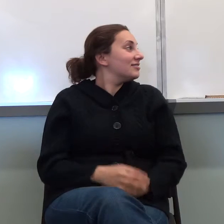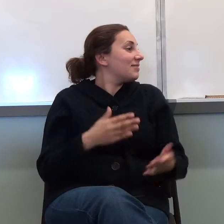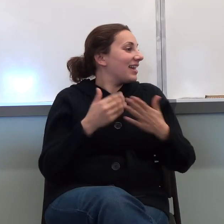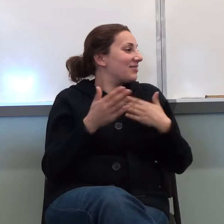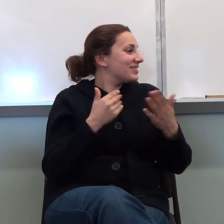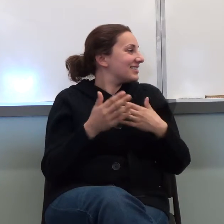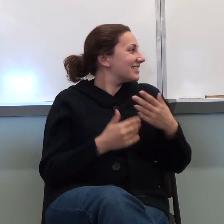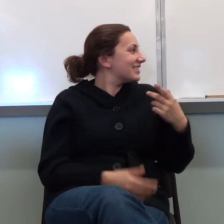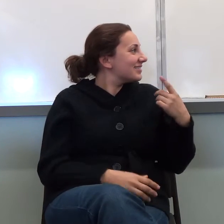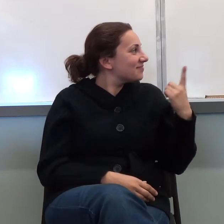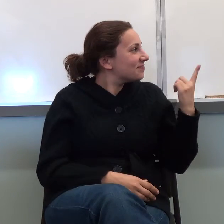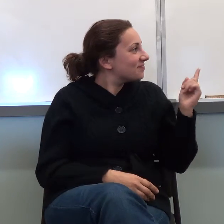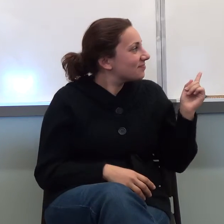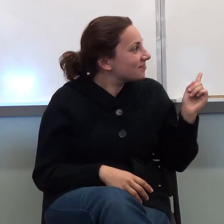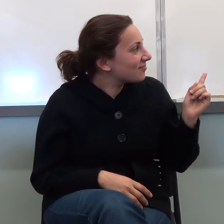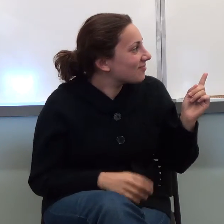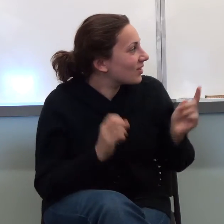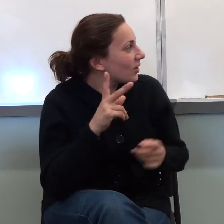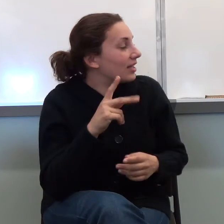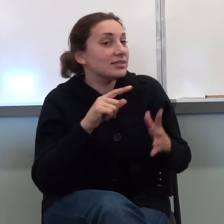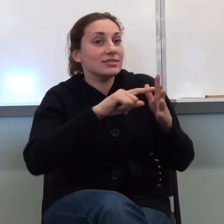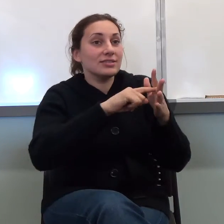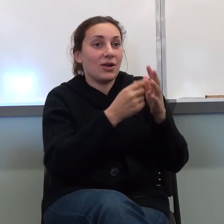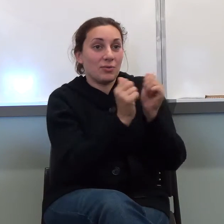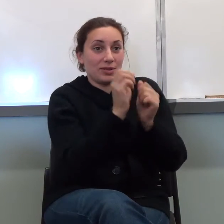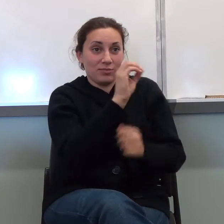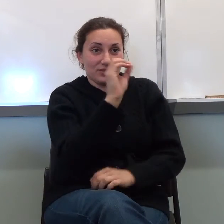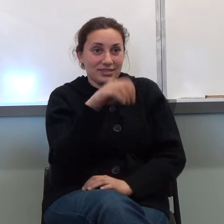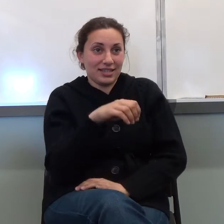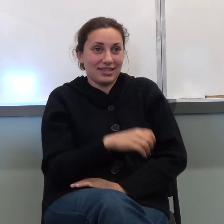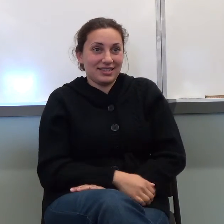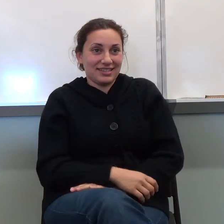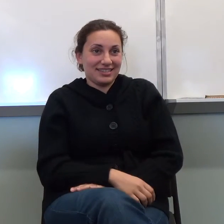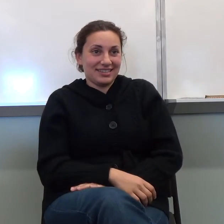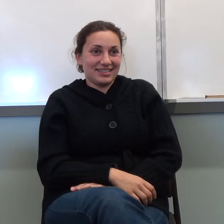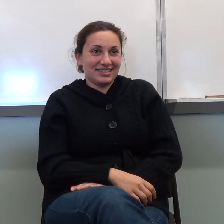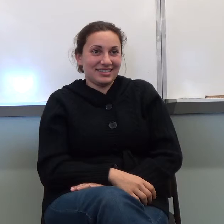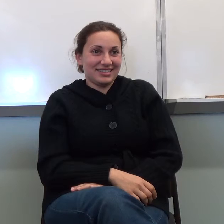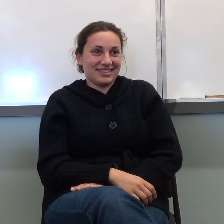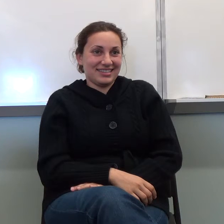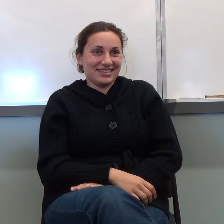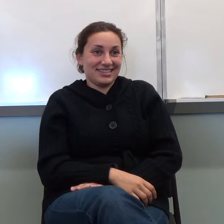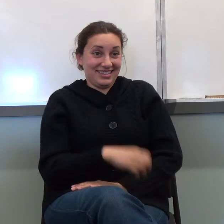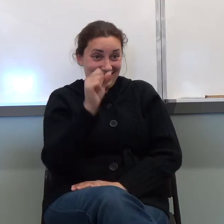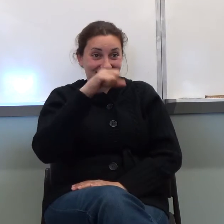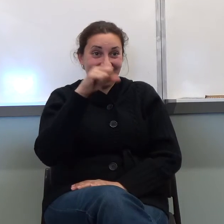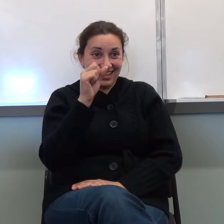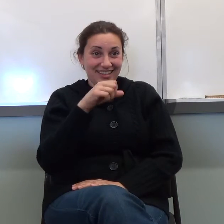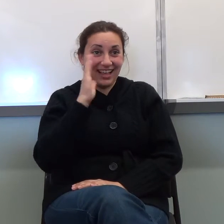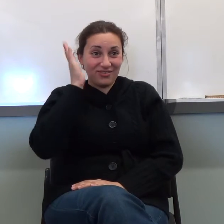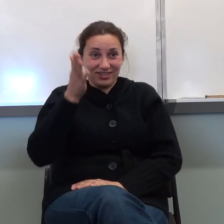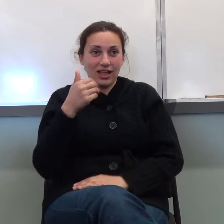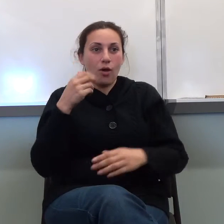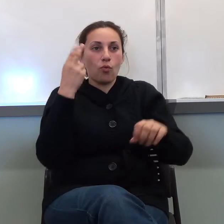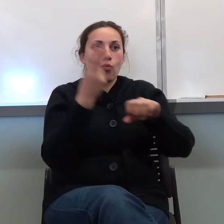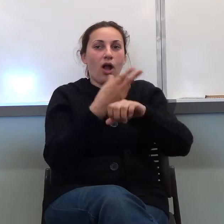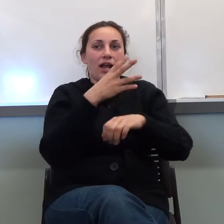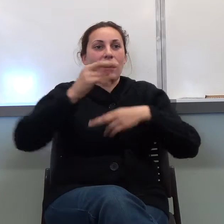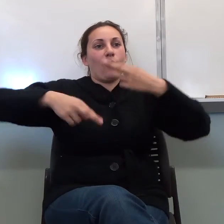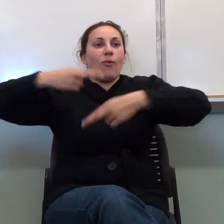All right, now here we're starting with a percent, so we're going the other way now. Now we're coming across this way. And we want to go to both a decimal and a